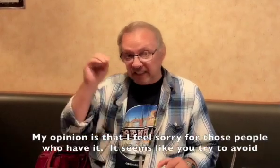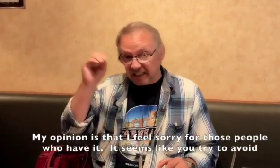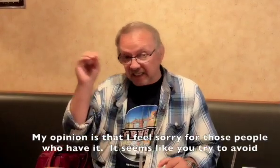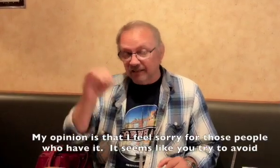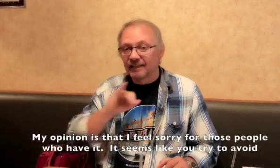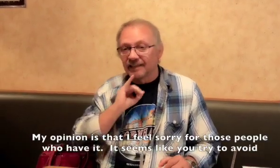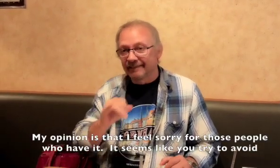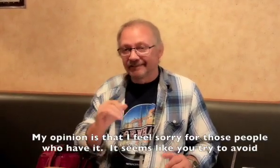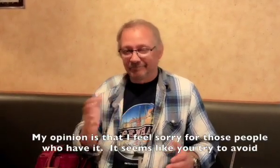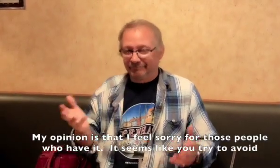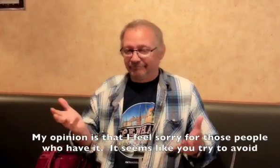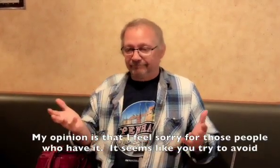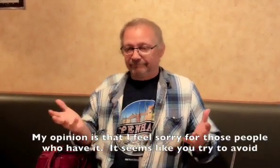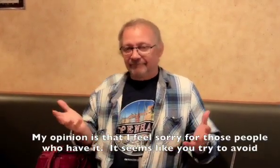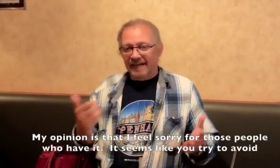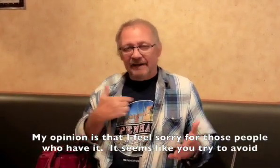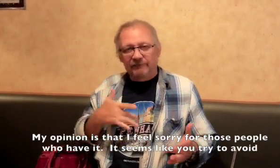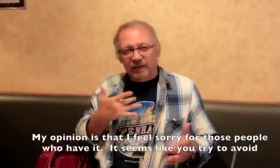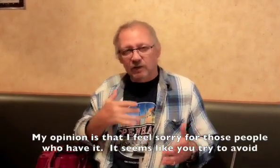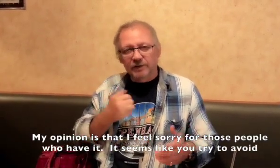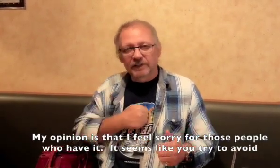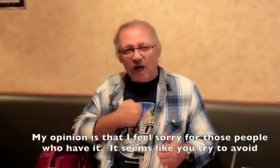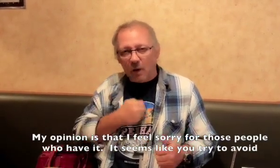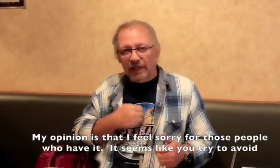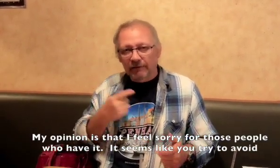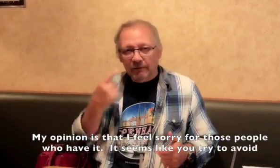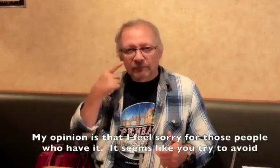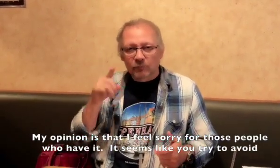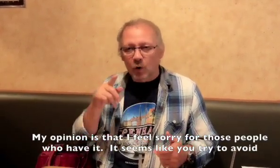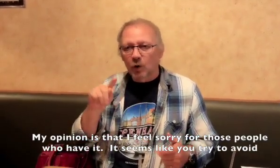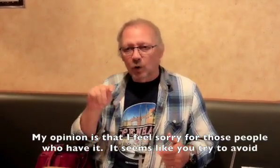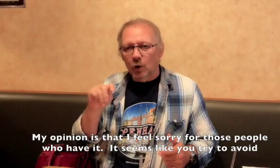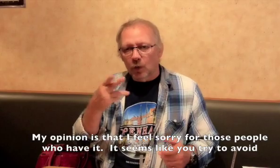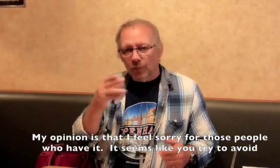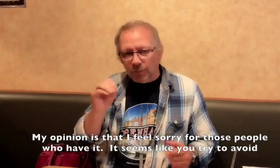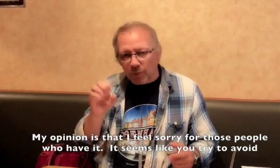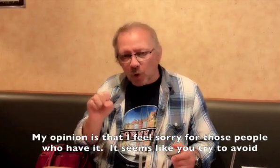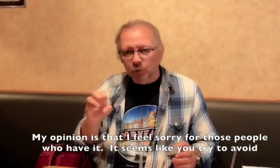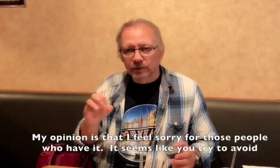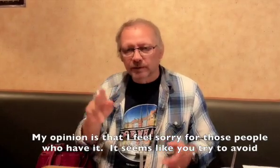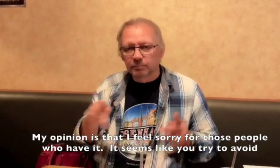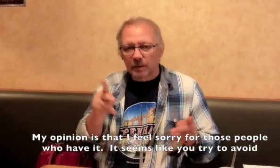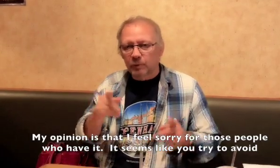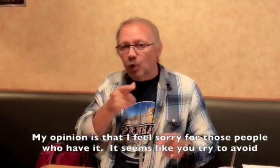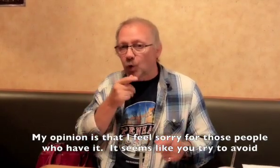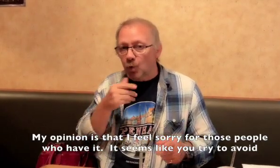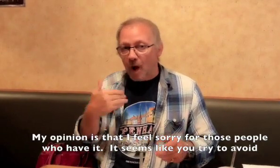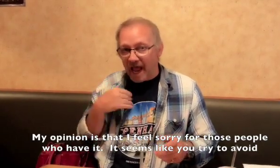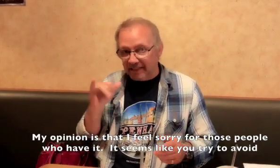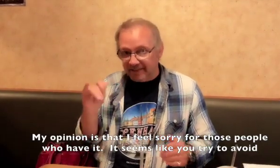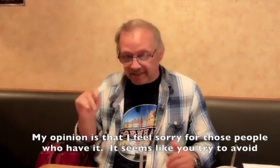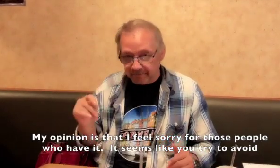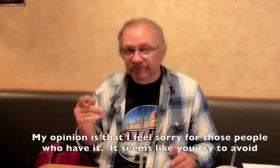My opinion is I feel sorry for those people who have it. It seems like you have to try to avoid